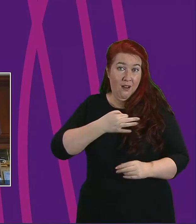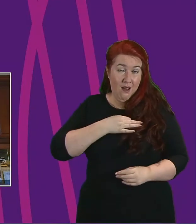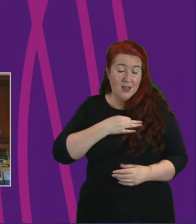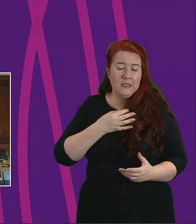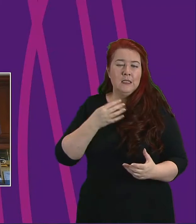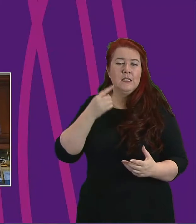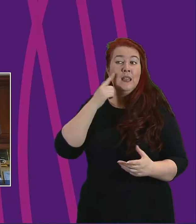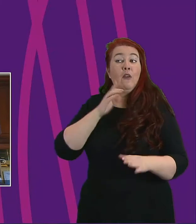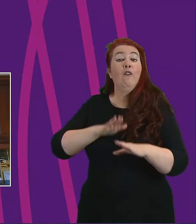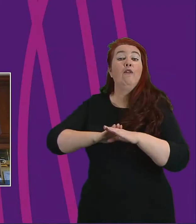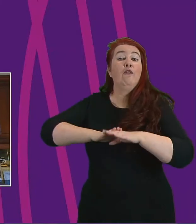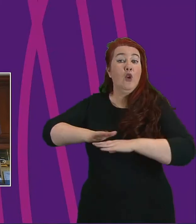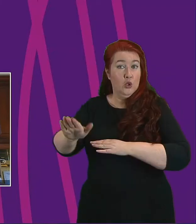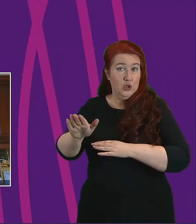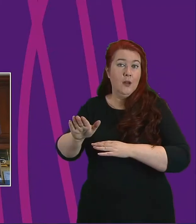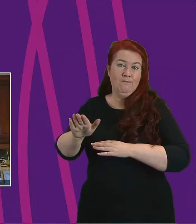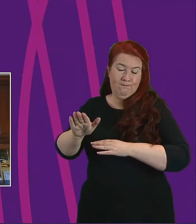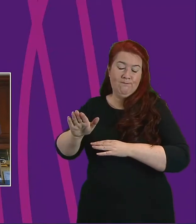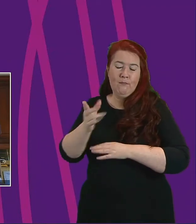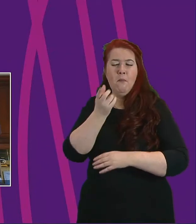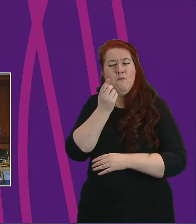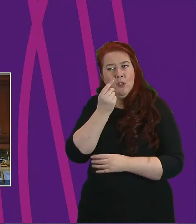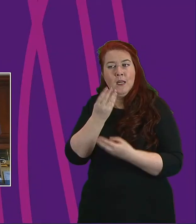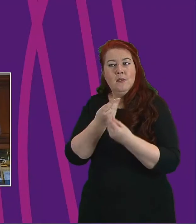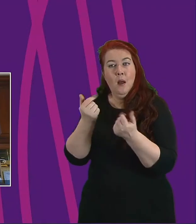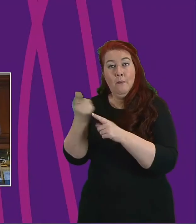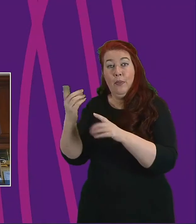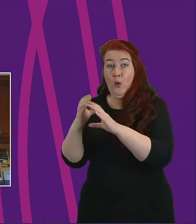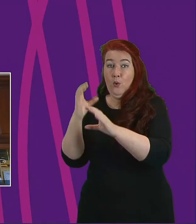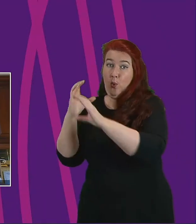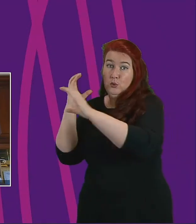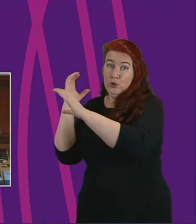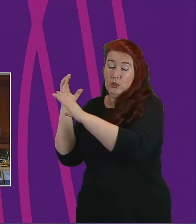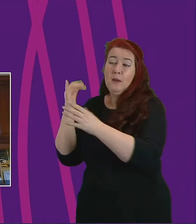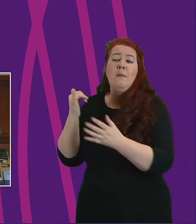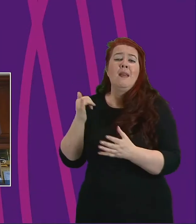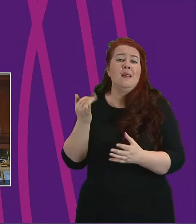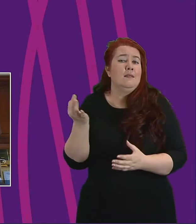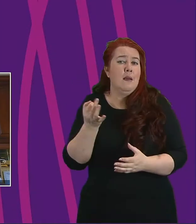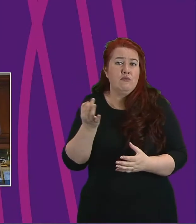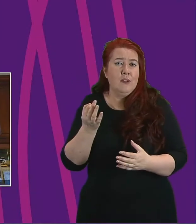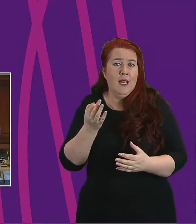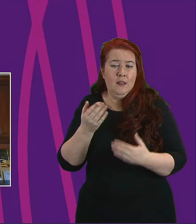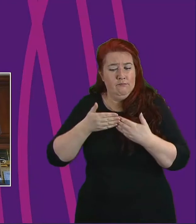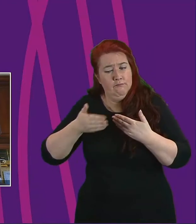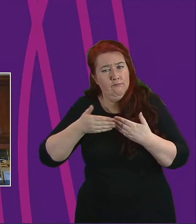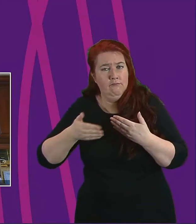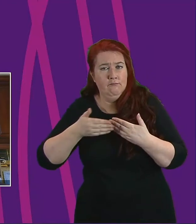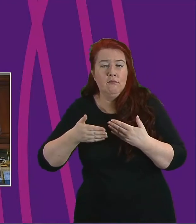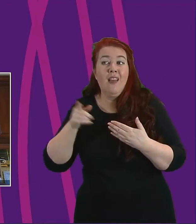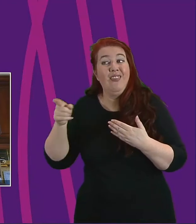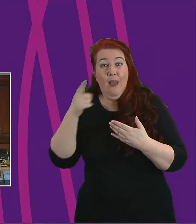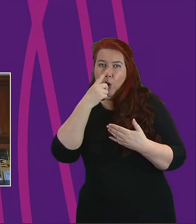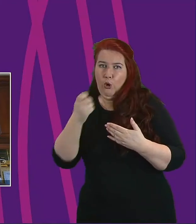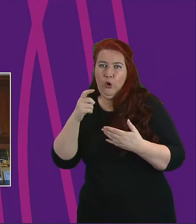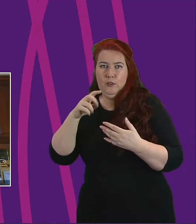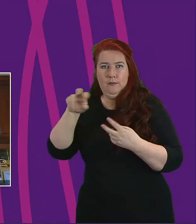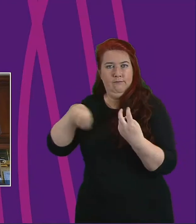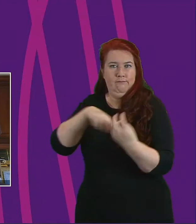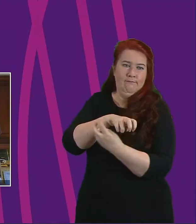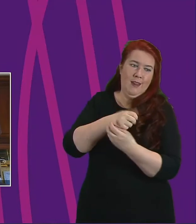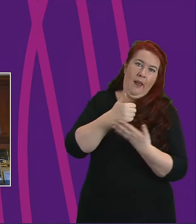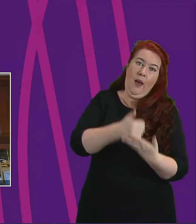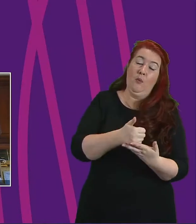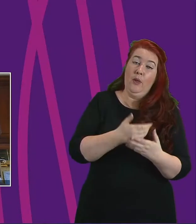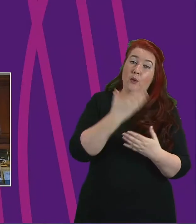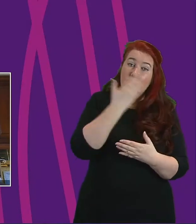in future, some of these coaches, at least for an interim period, could be helping out with school or indeed